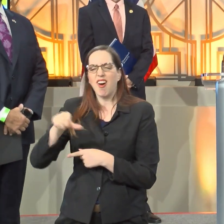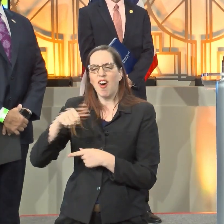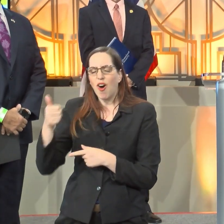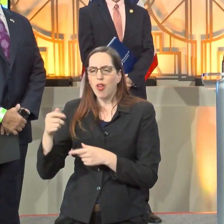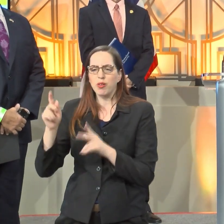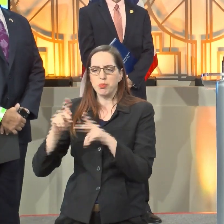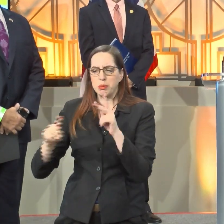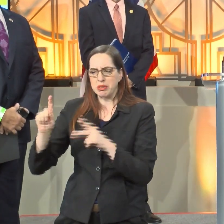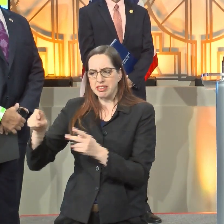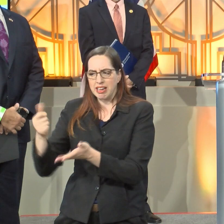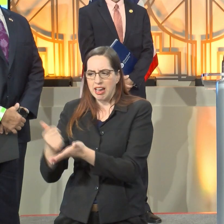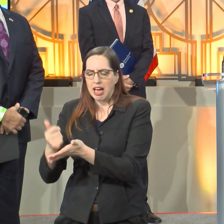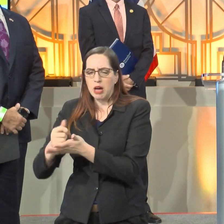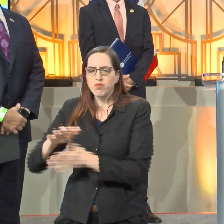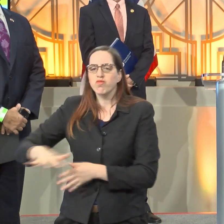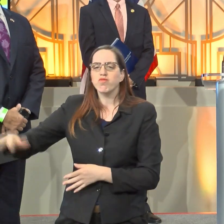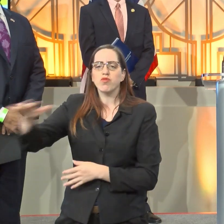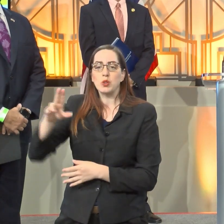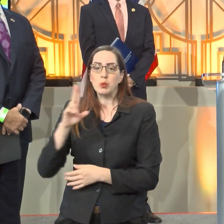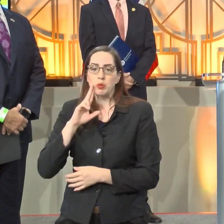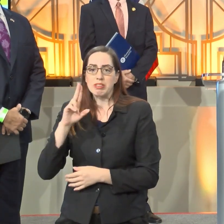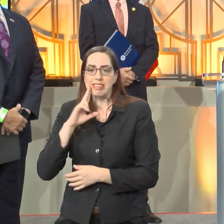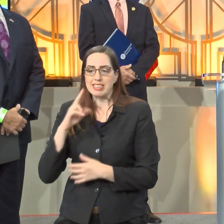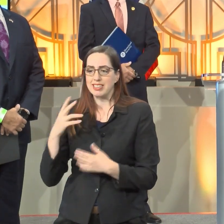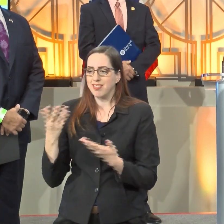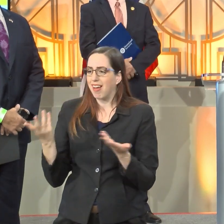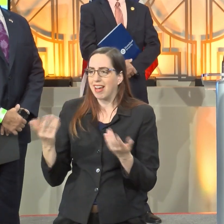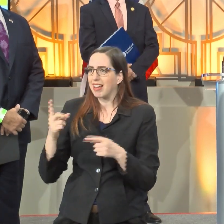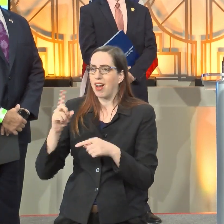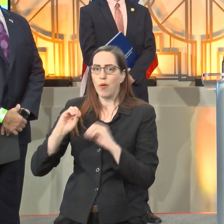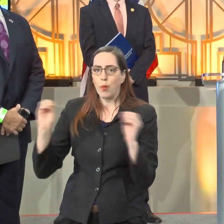vulnerable residents across Houston who have no means of